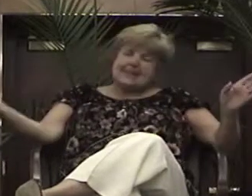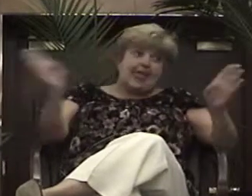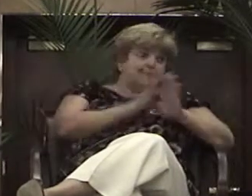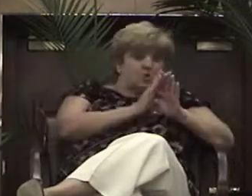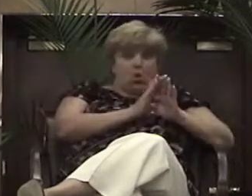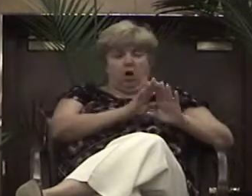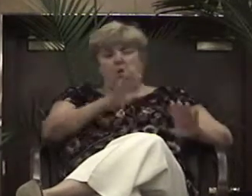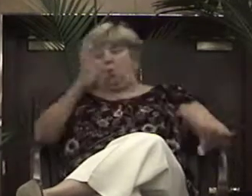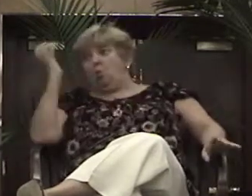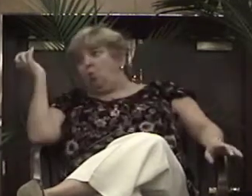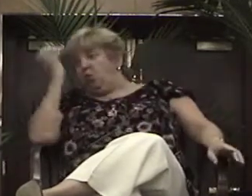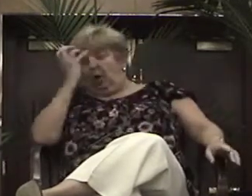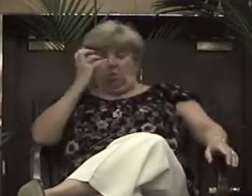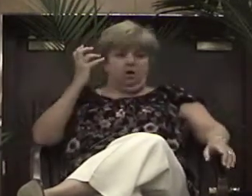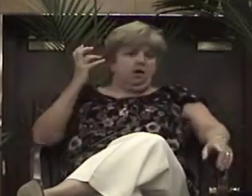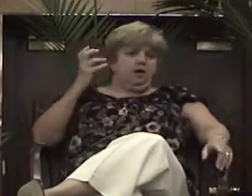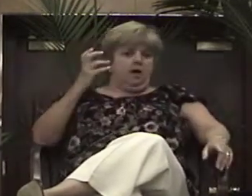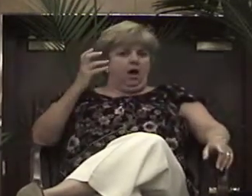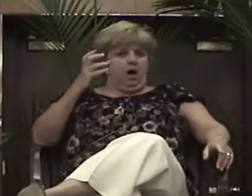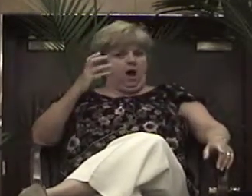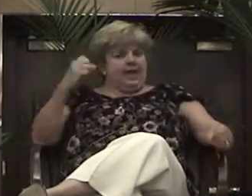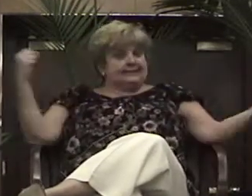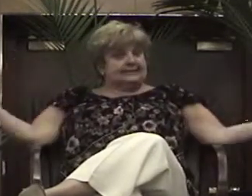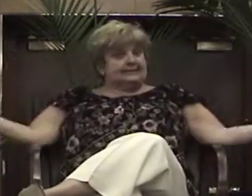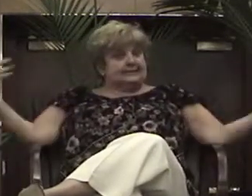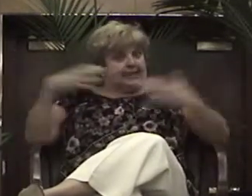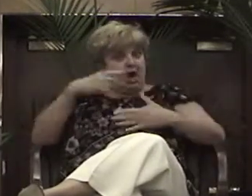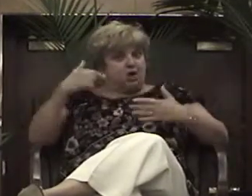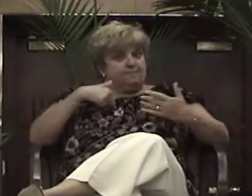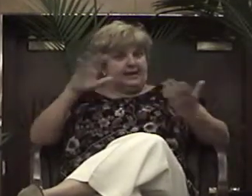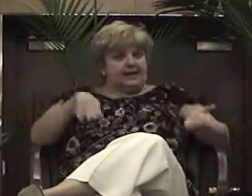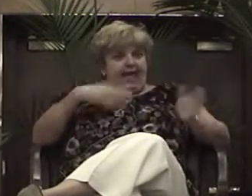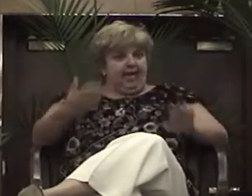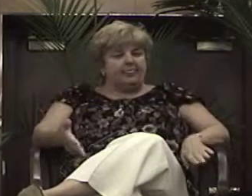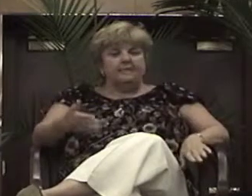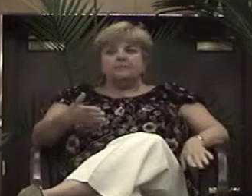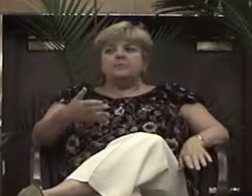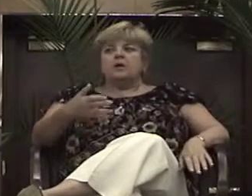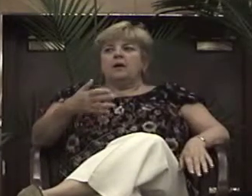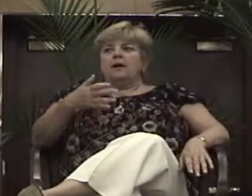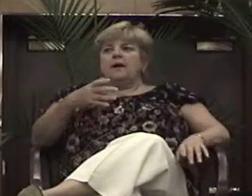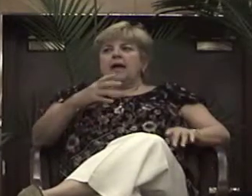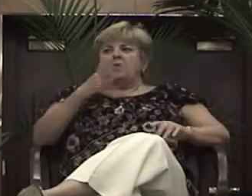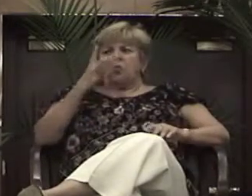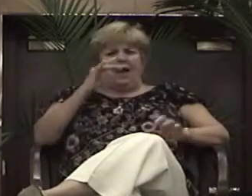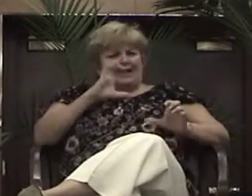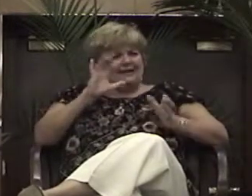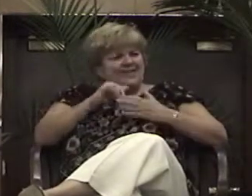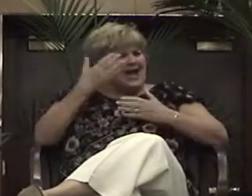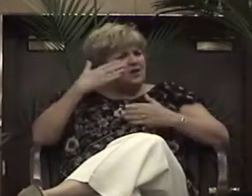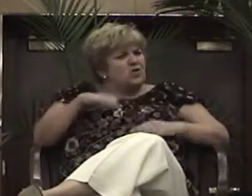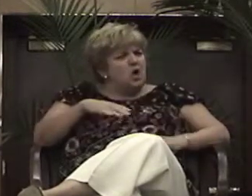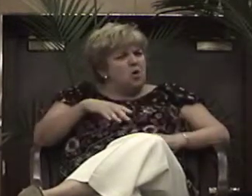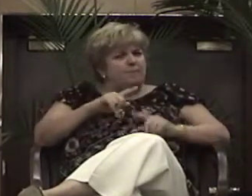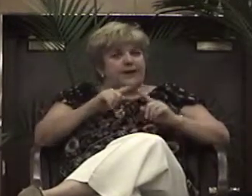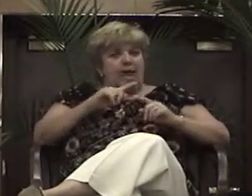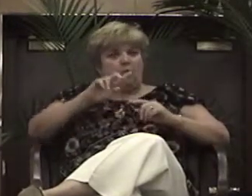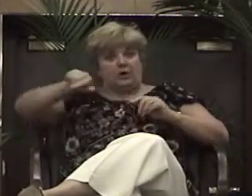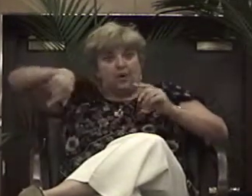I mean, you don't know what it feels like. It scared the living hell out of me. Now, why I did it, I don't know. But I went around the back of the house knocking the door. She opened the